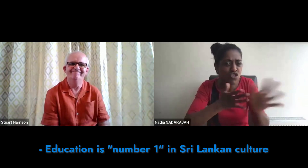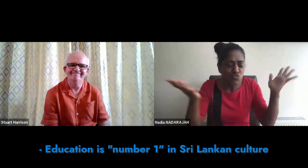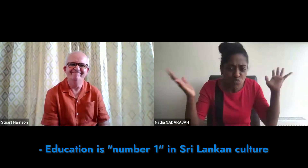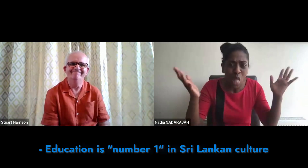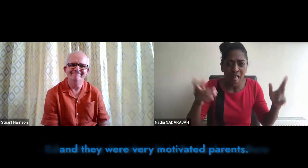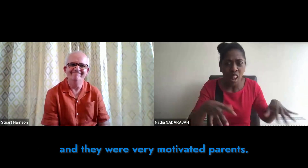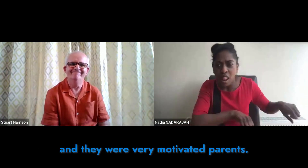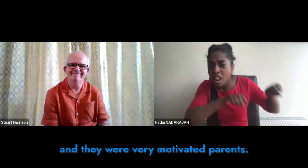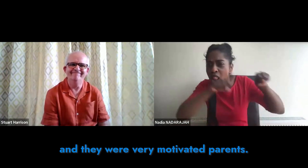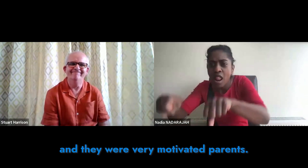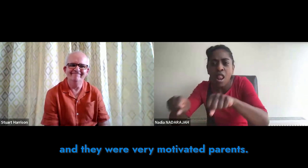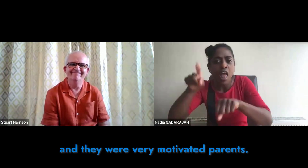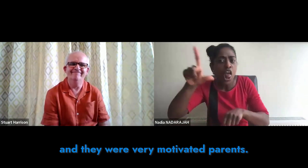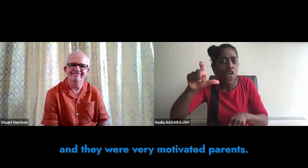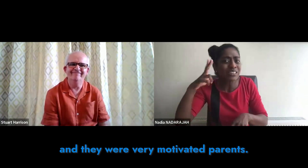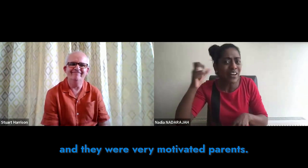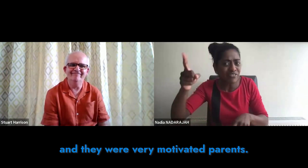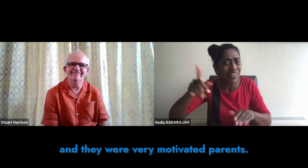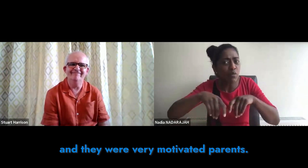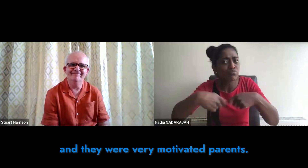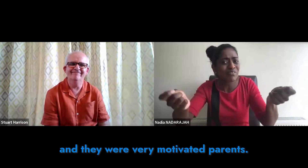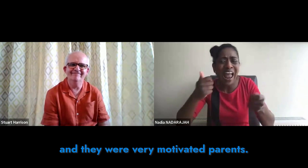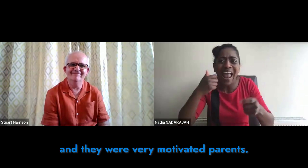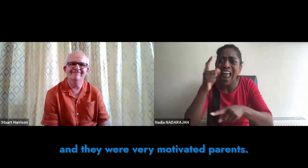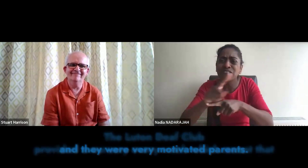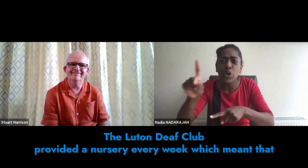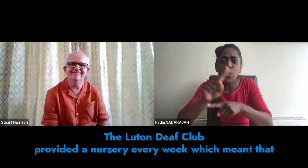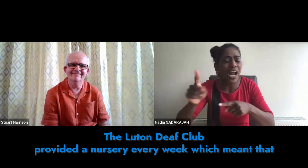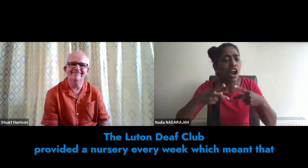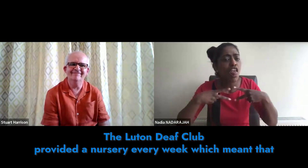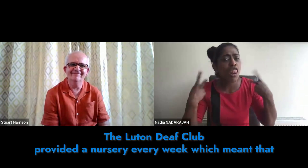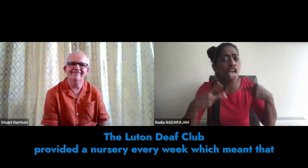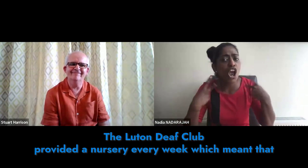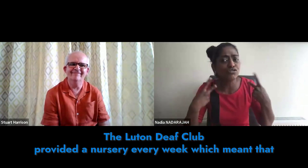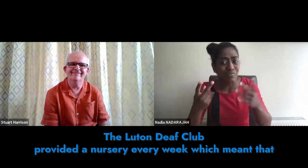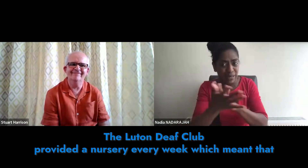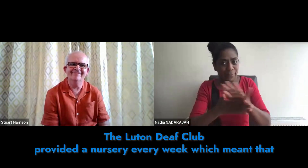by history, but they were very motivated parents.